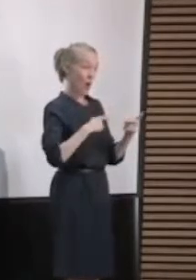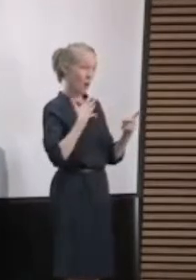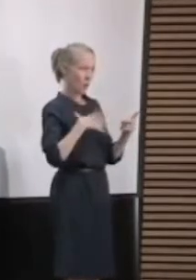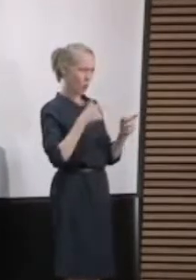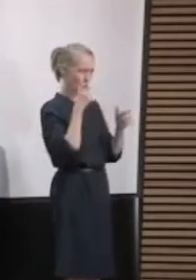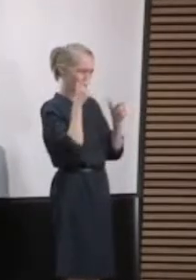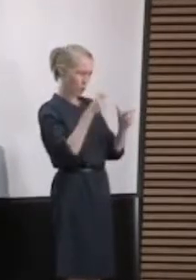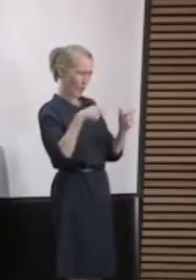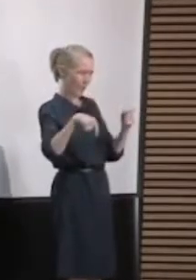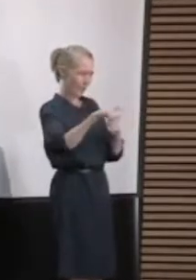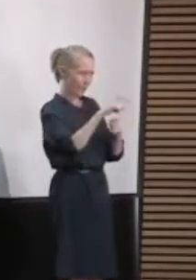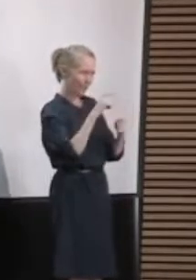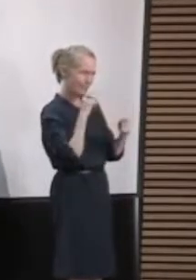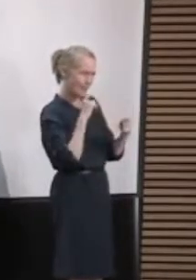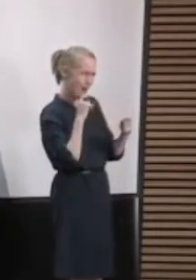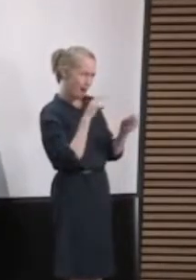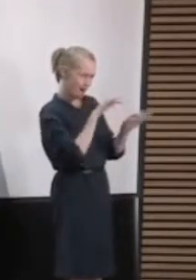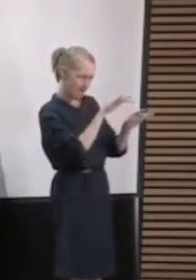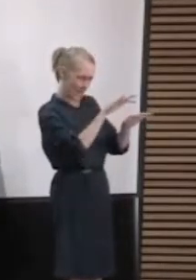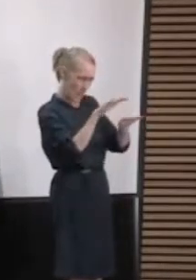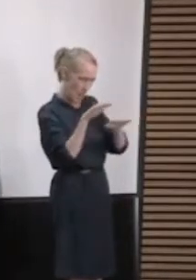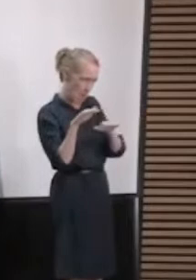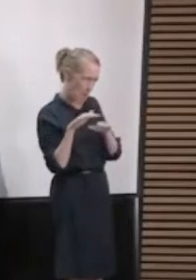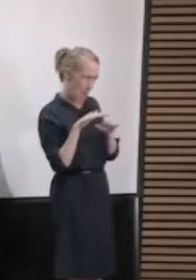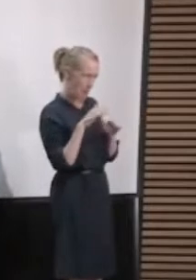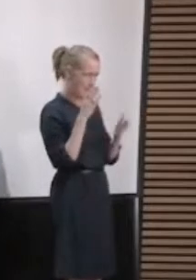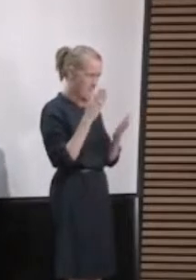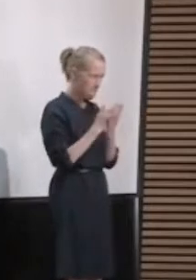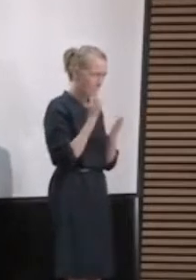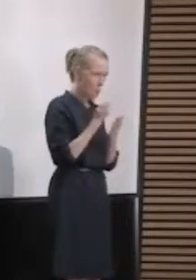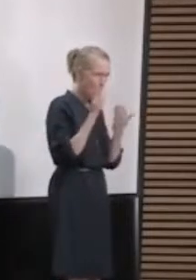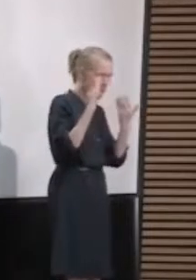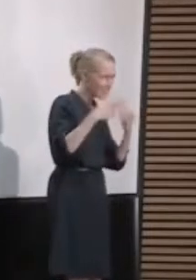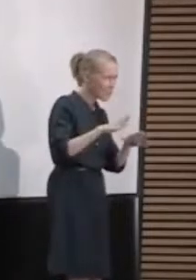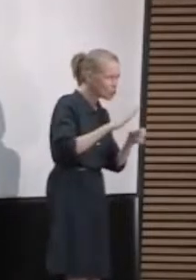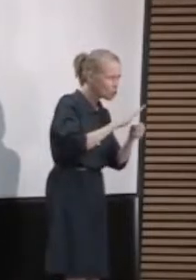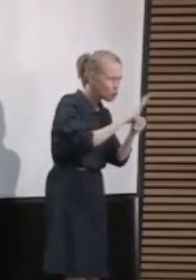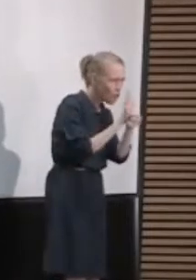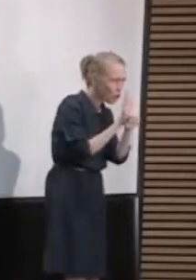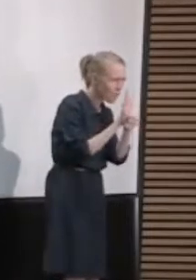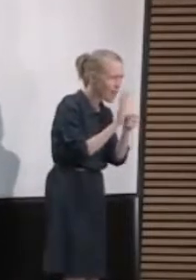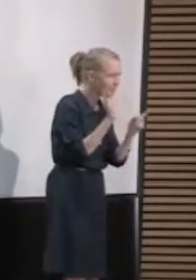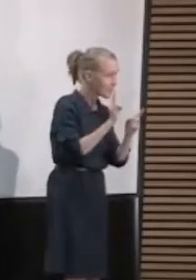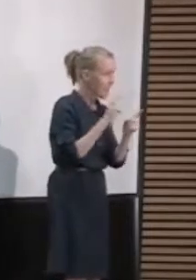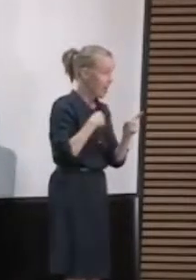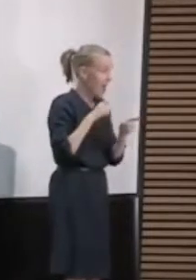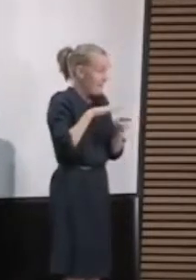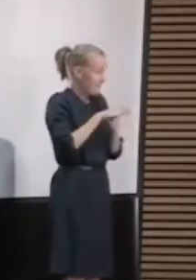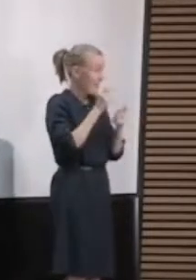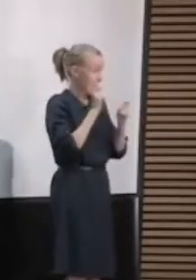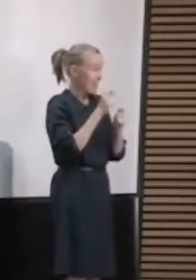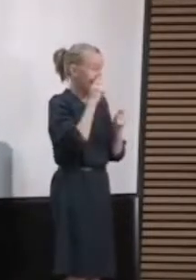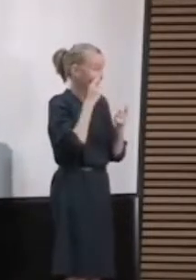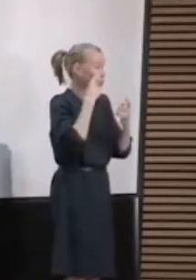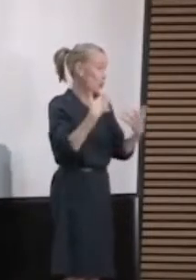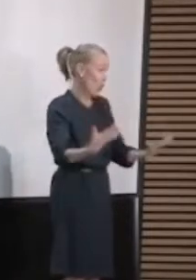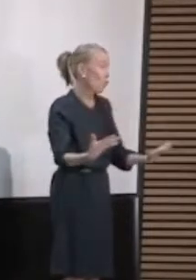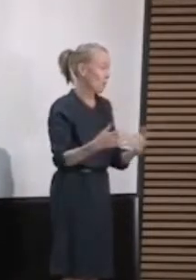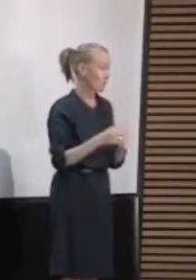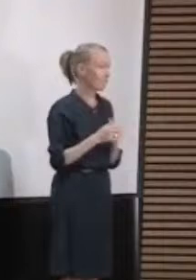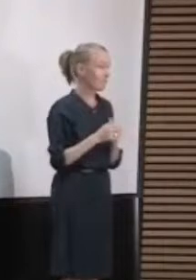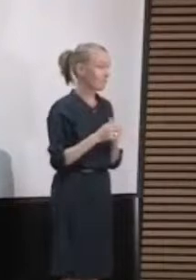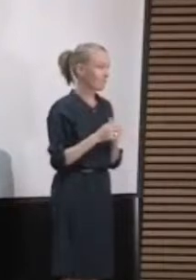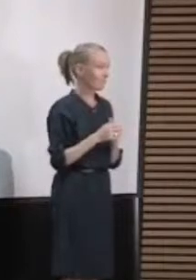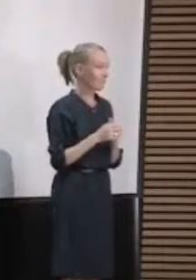who was the resident in the hotel, who was diagnosed on the 31st, have got evidence, even if they've got a negative PCR test, if they have evidence of